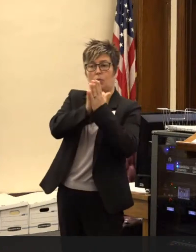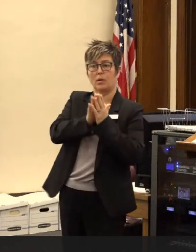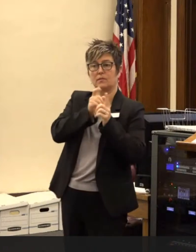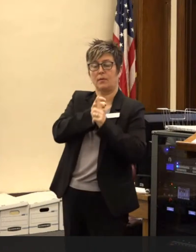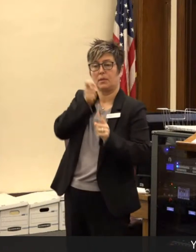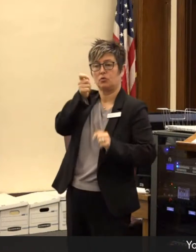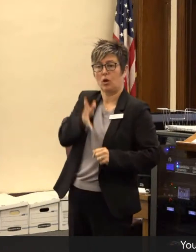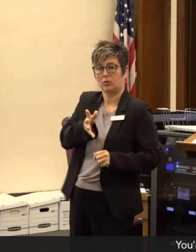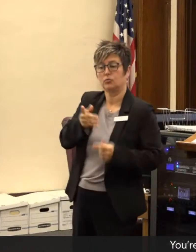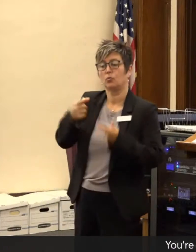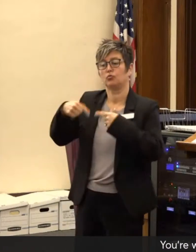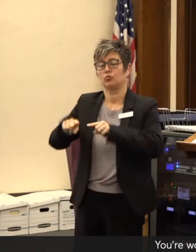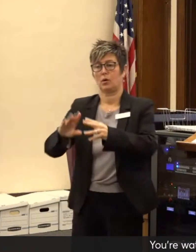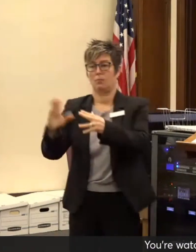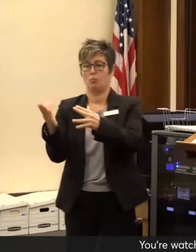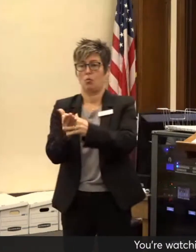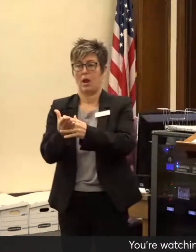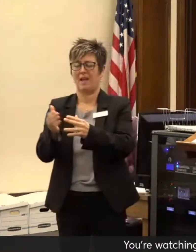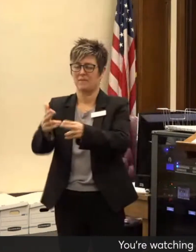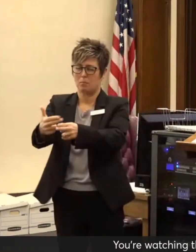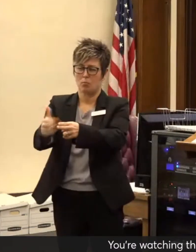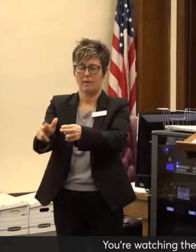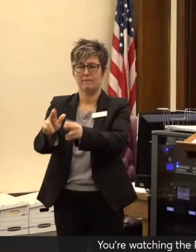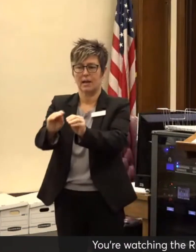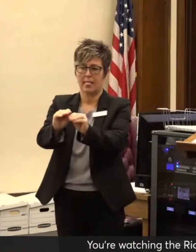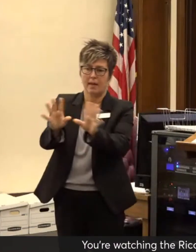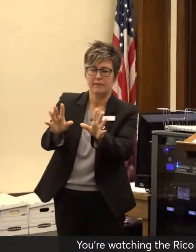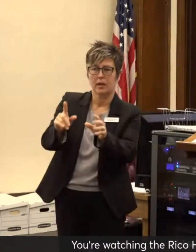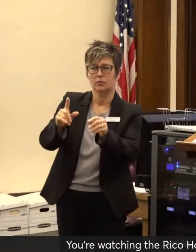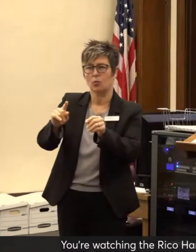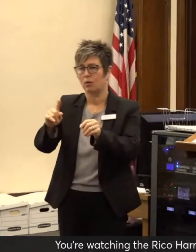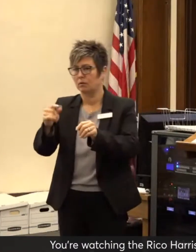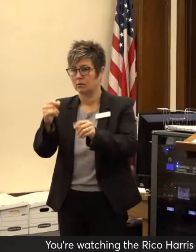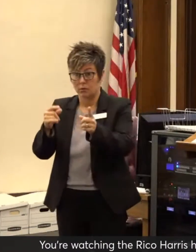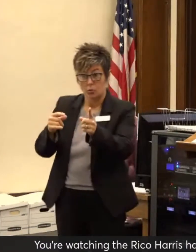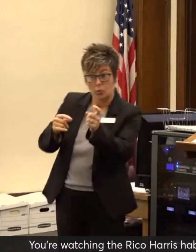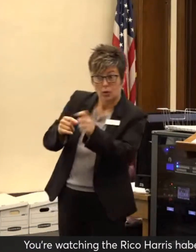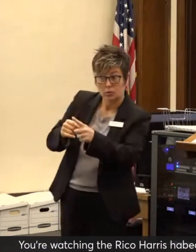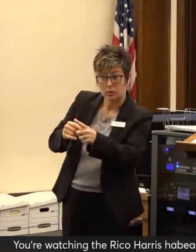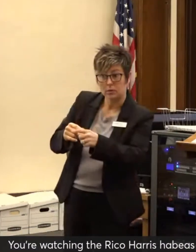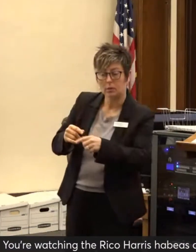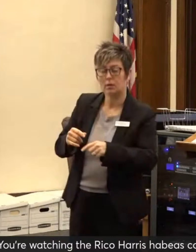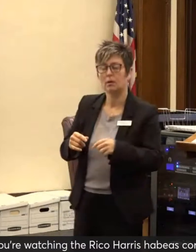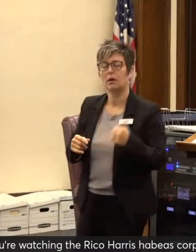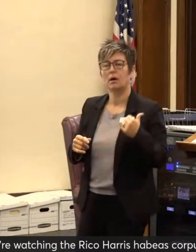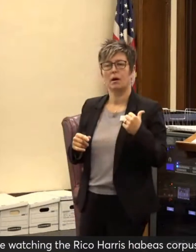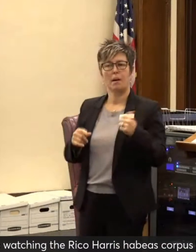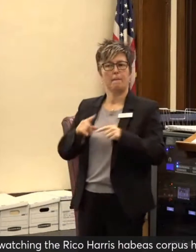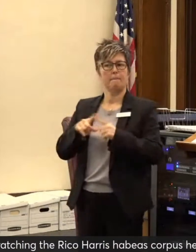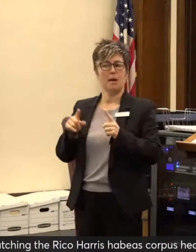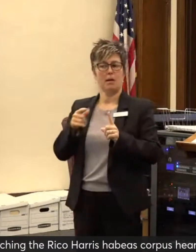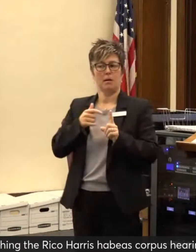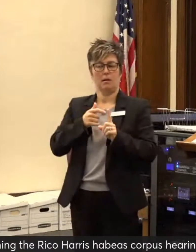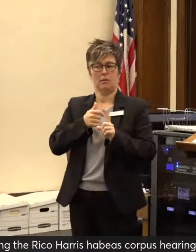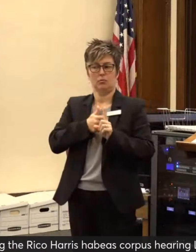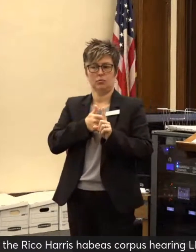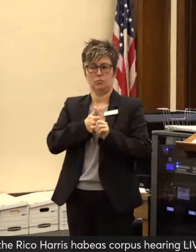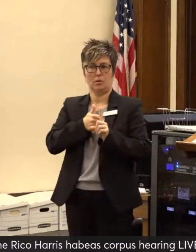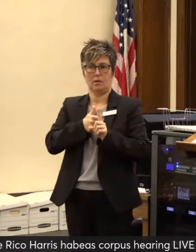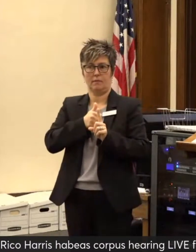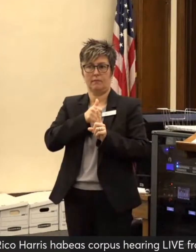breaks, briefly just clarify or ask if he had any questions. But you weren't able to assist if